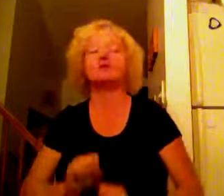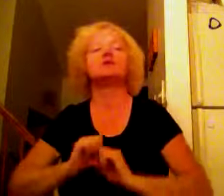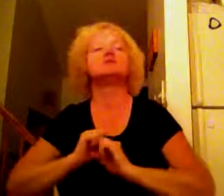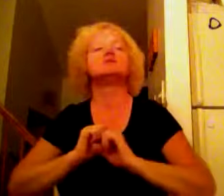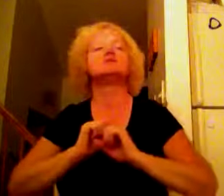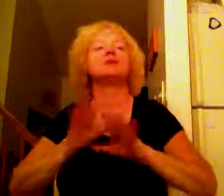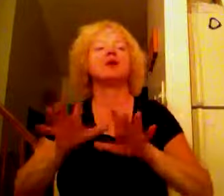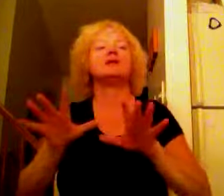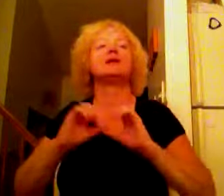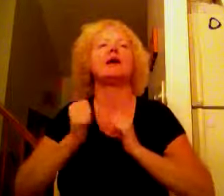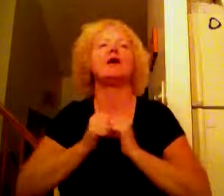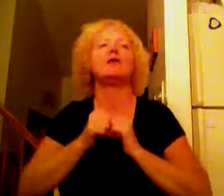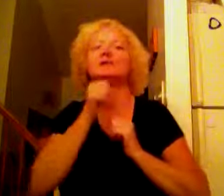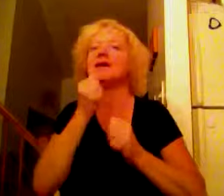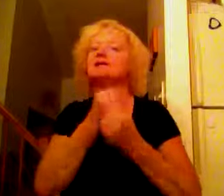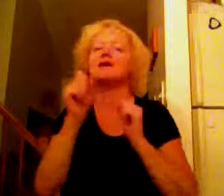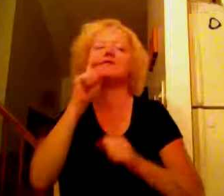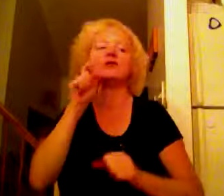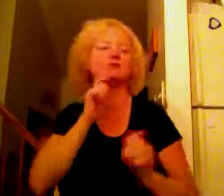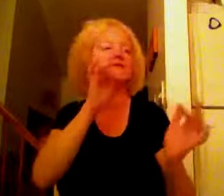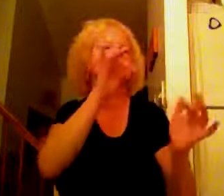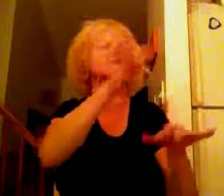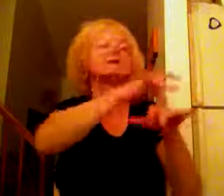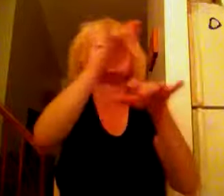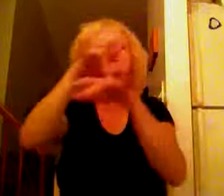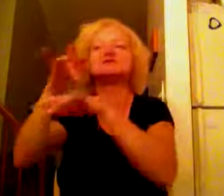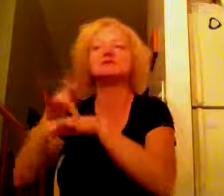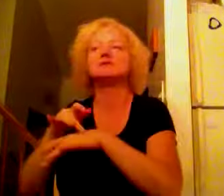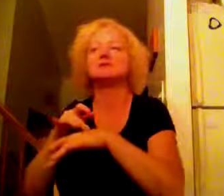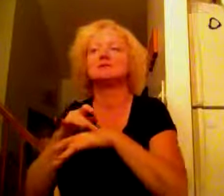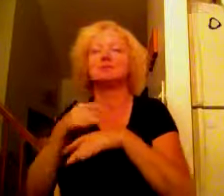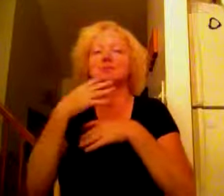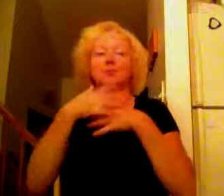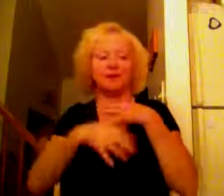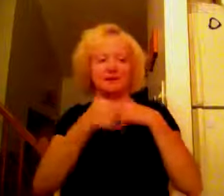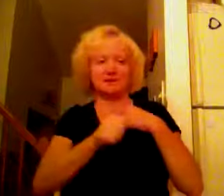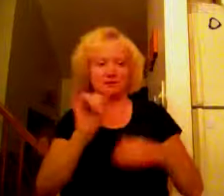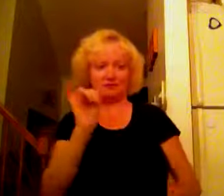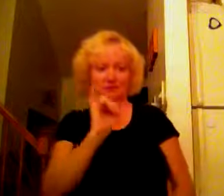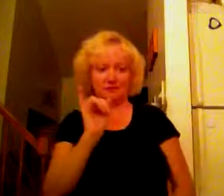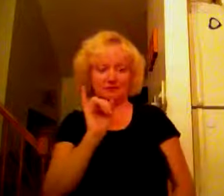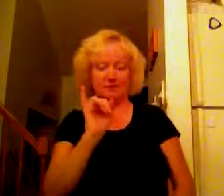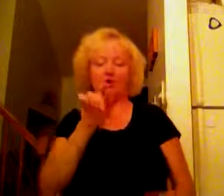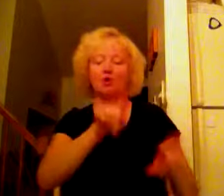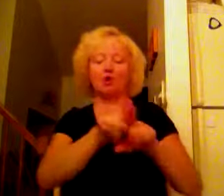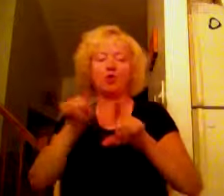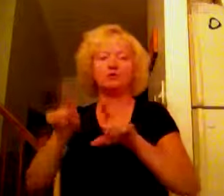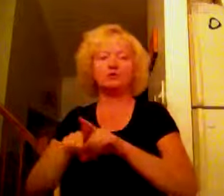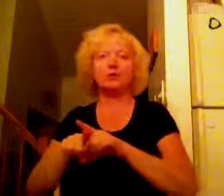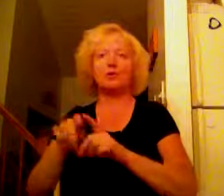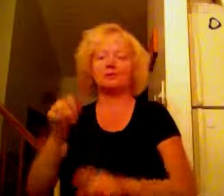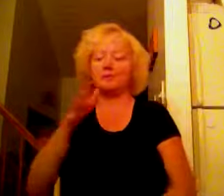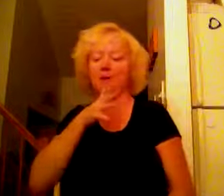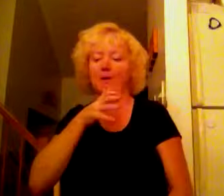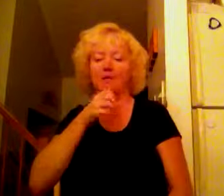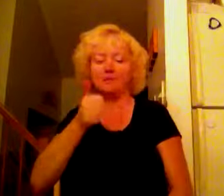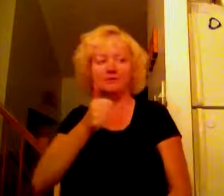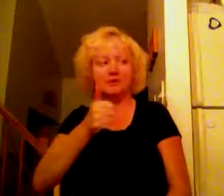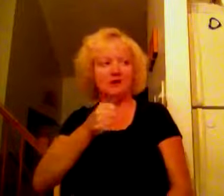sexual contact, infected blood, and through the infected mother to the fetus of the newborn, and we call